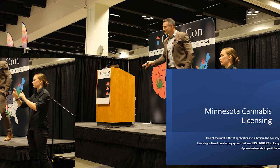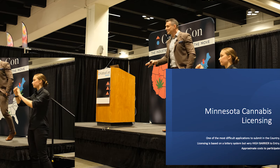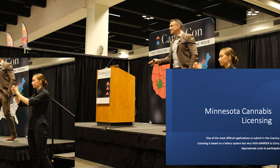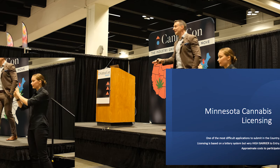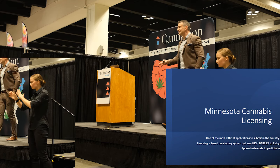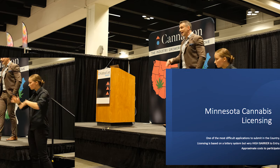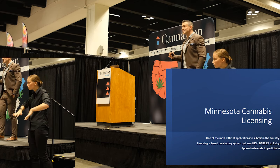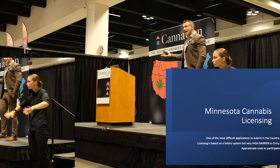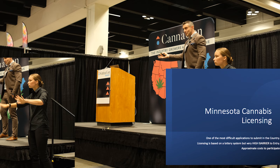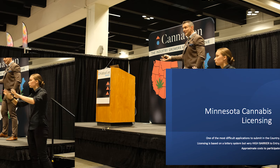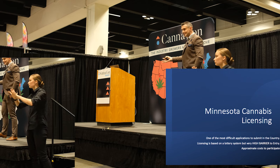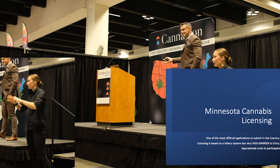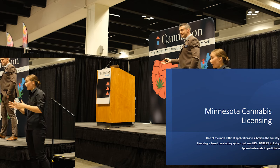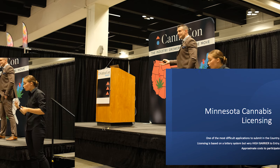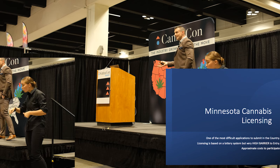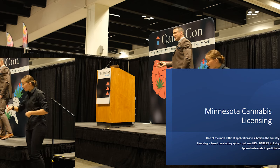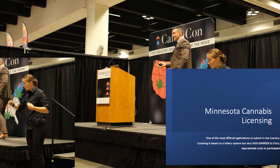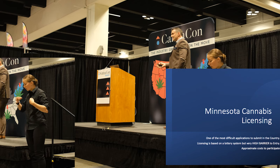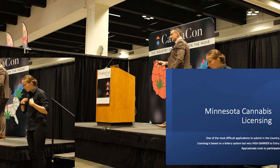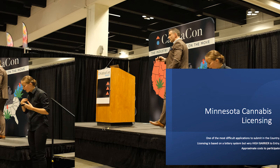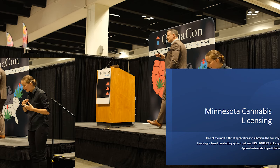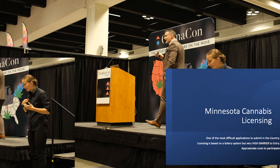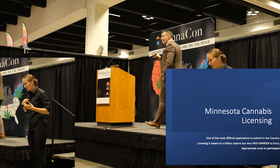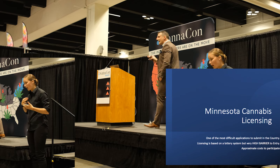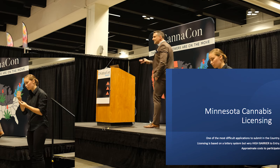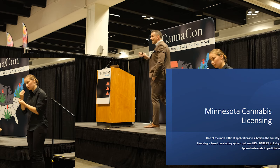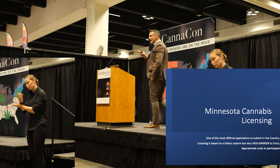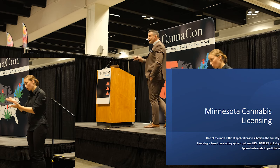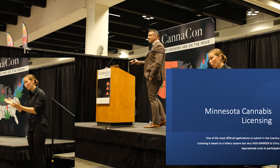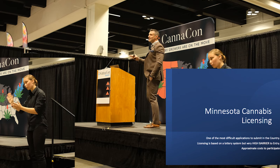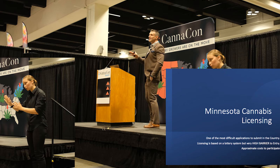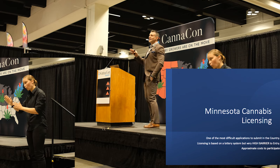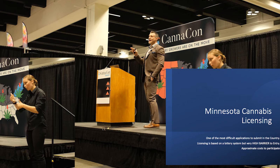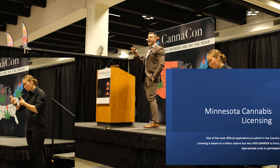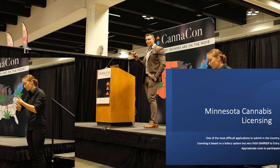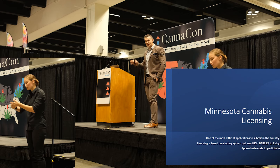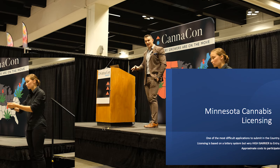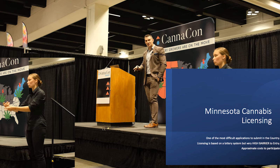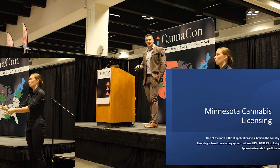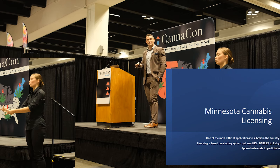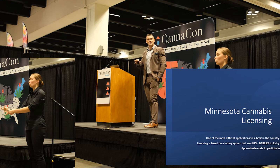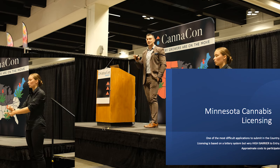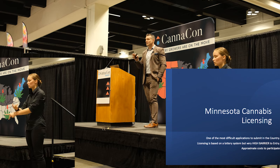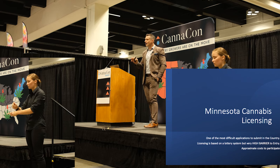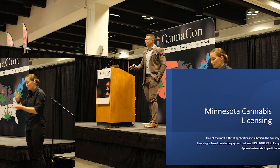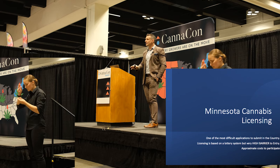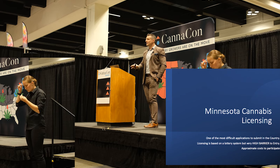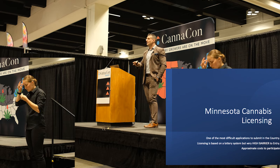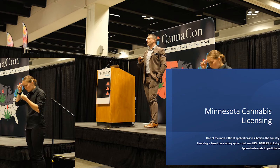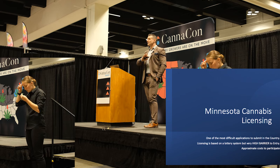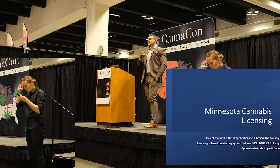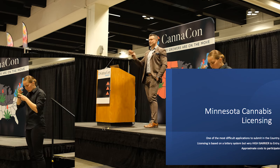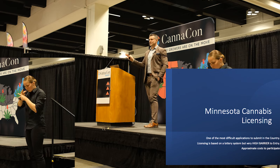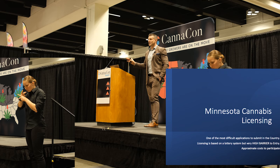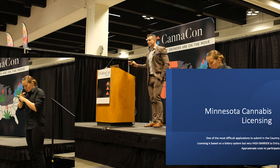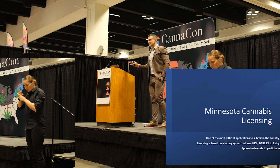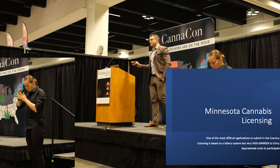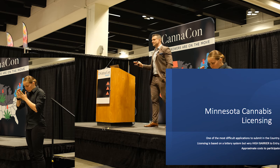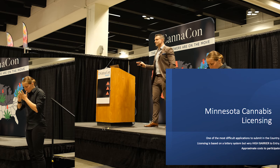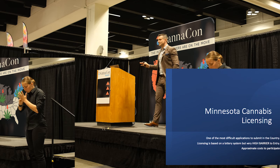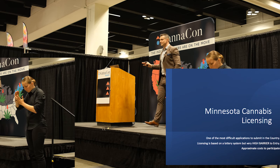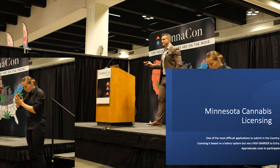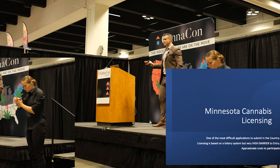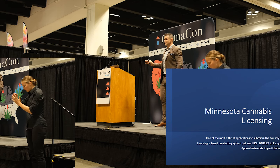are going through as applicants is the most head-heavy application lottery we've seen in the country.